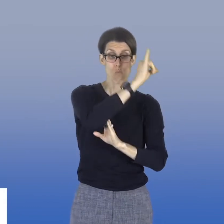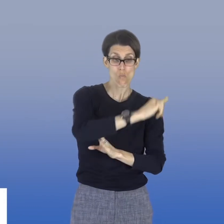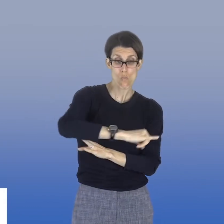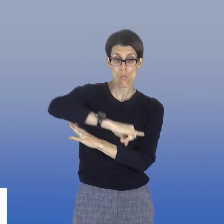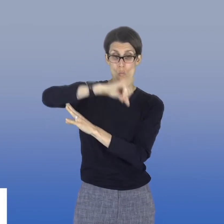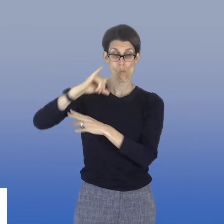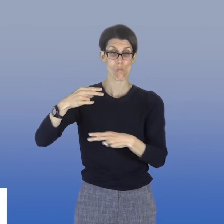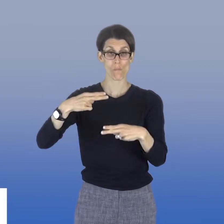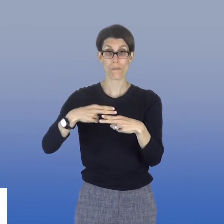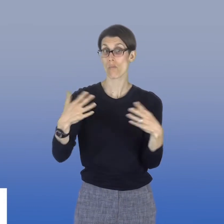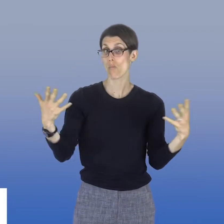Nile.